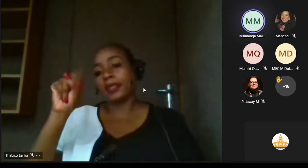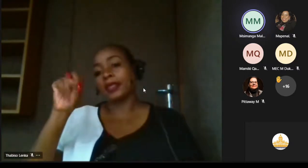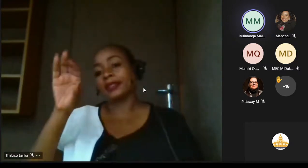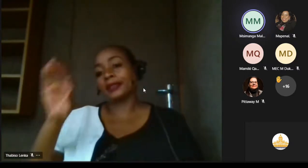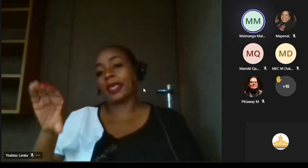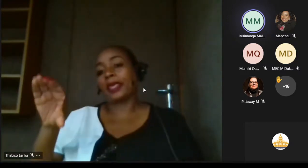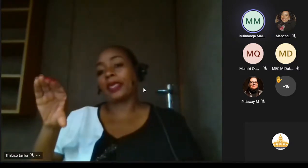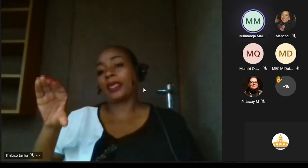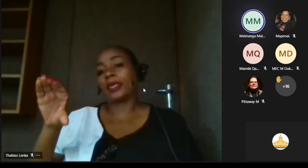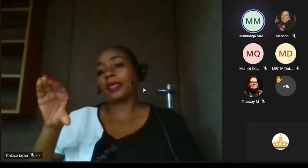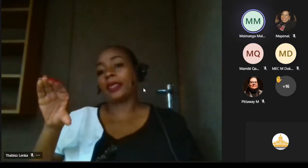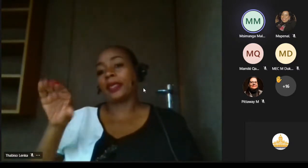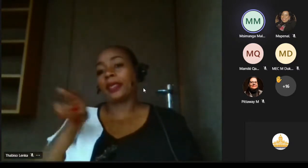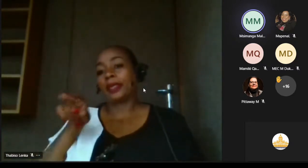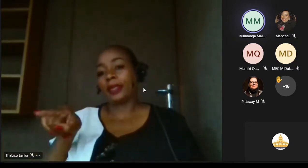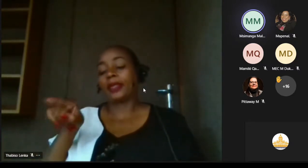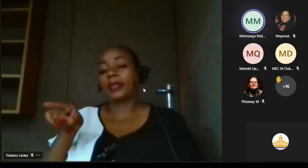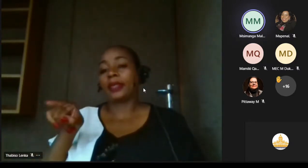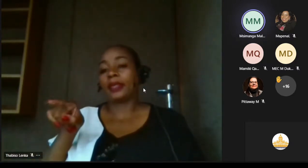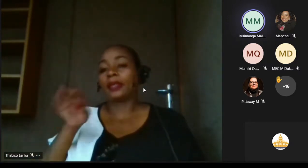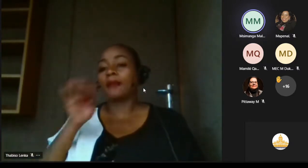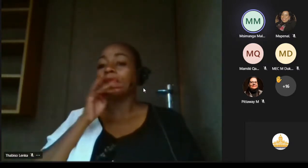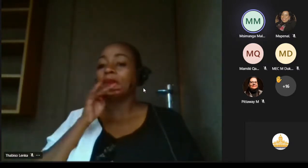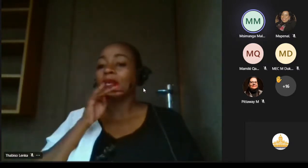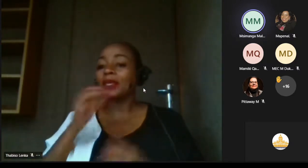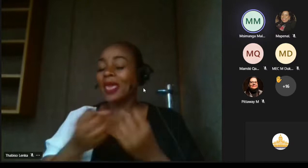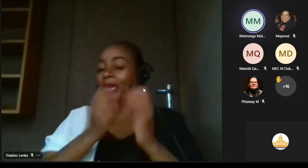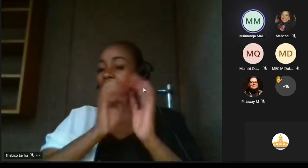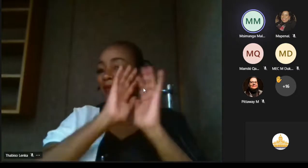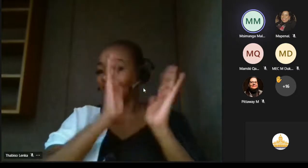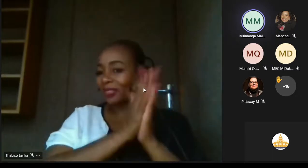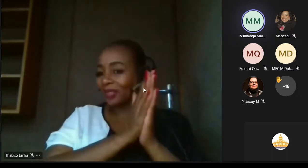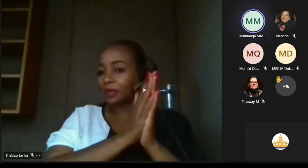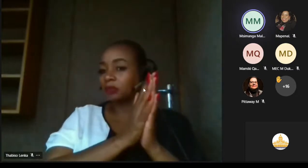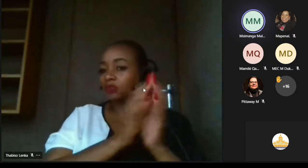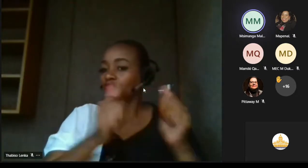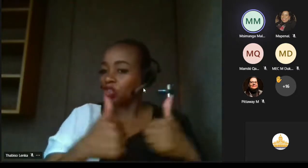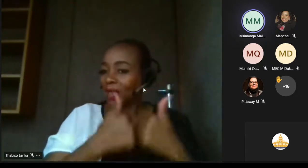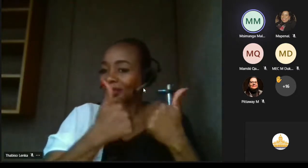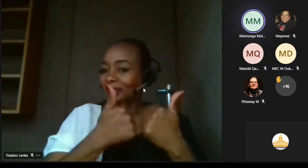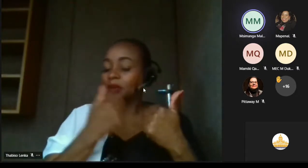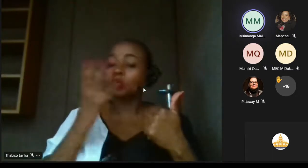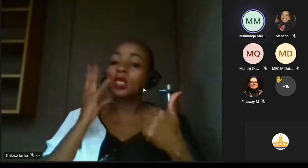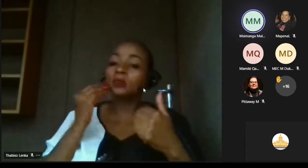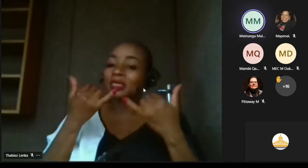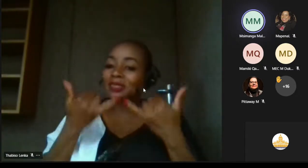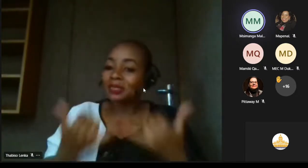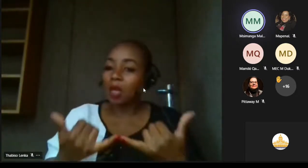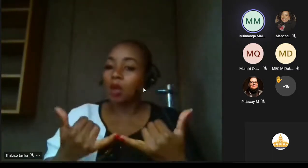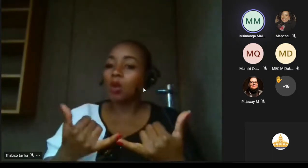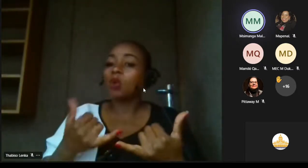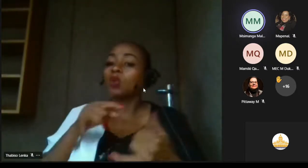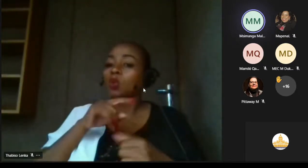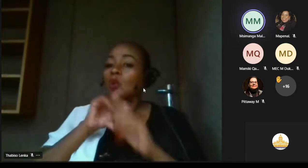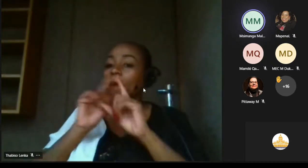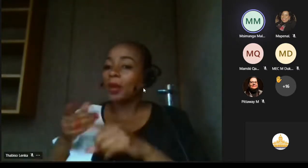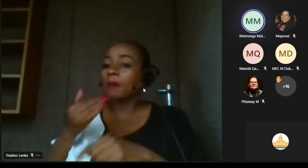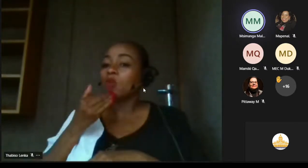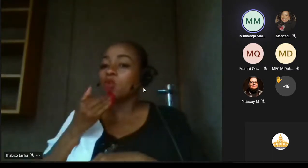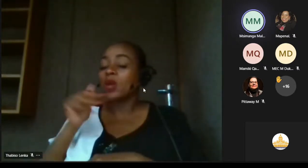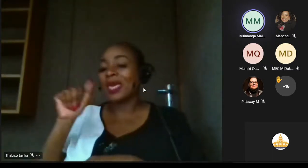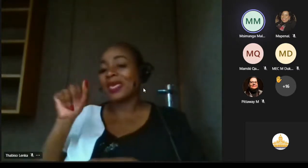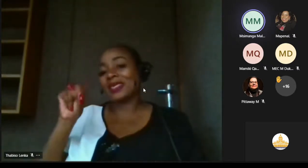African National Congress which means boholo ba ditaba mathata re tobaneng le ona ke mathata a tlang le African National Congress o